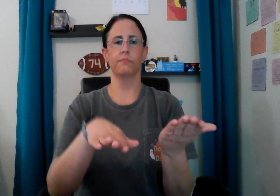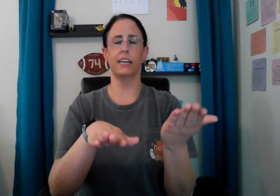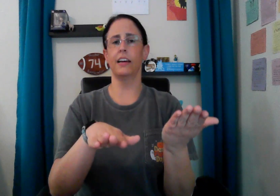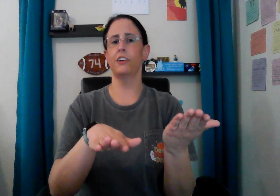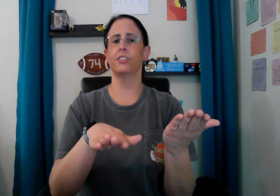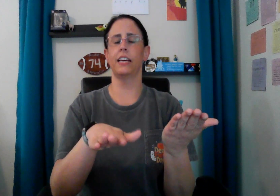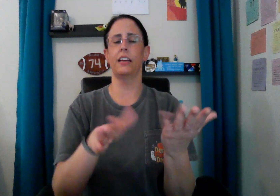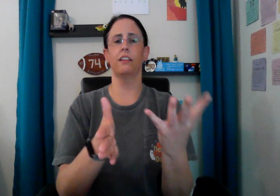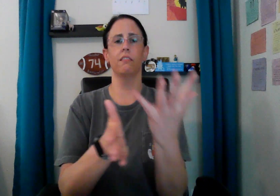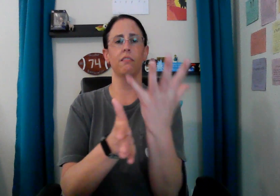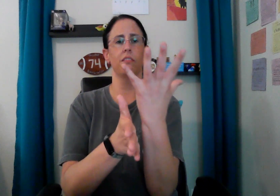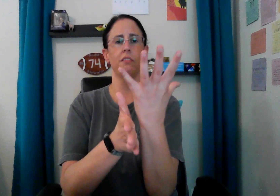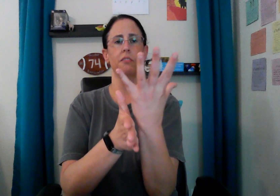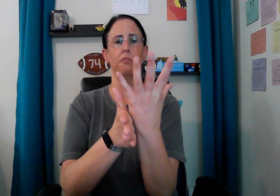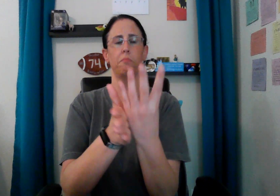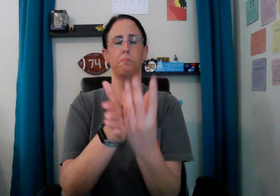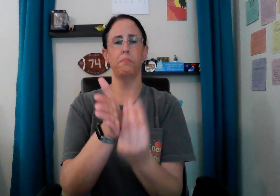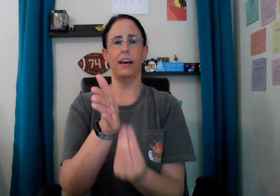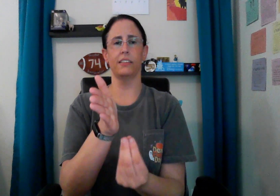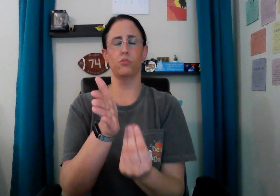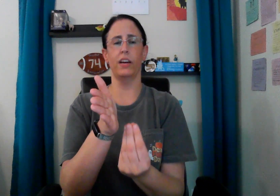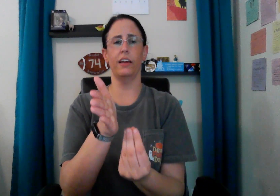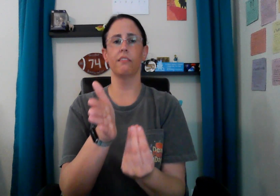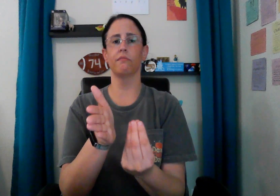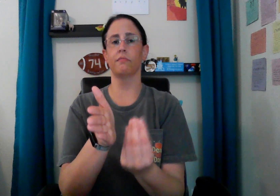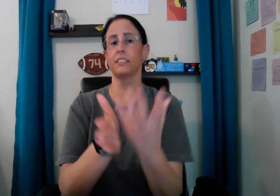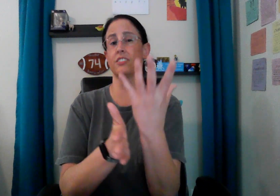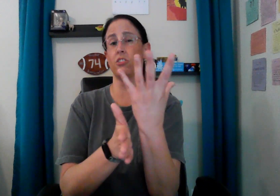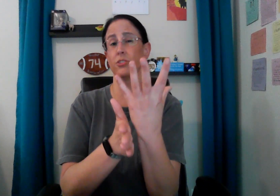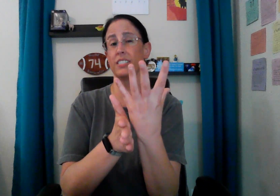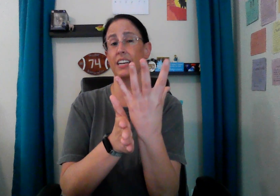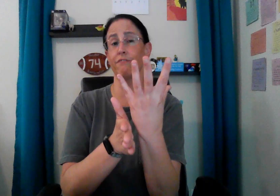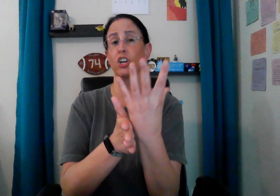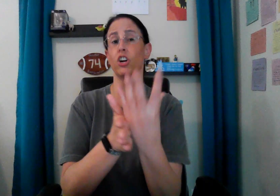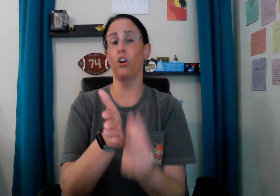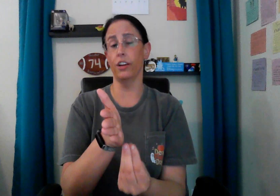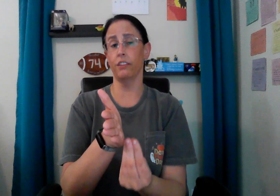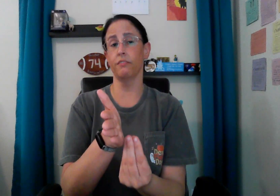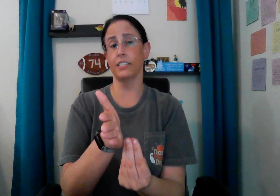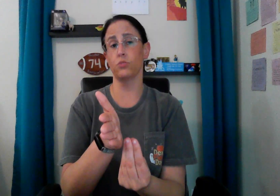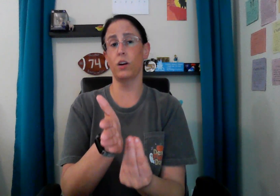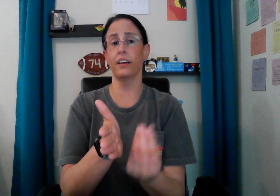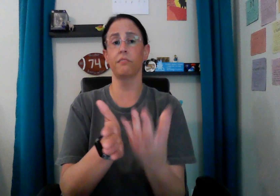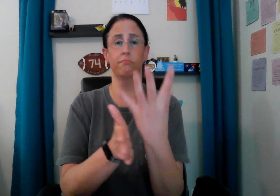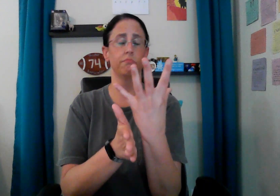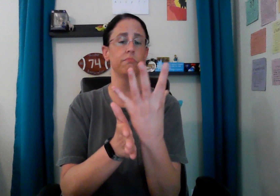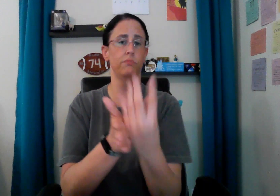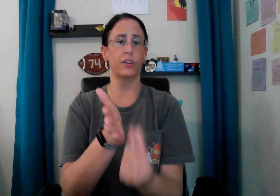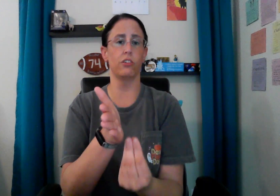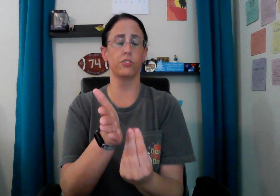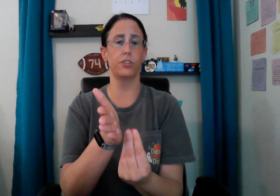Die or dead, pass away. This is also the sign for gone. That's why you can also use